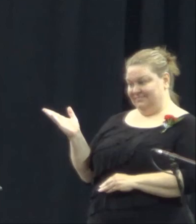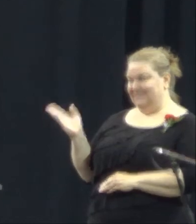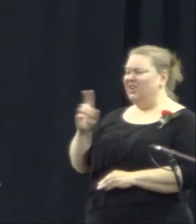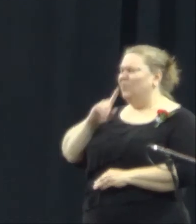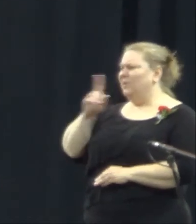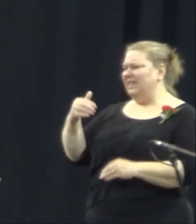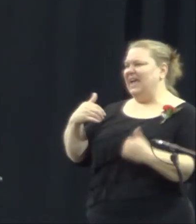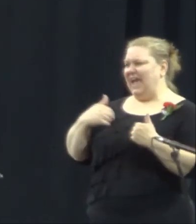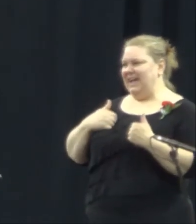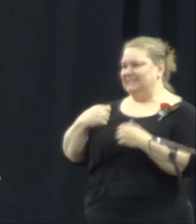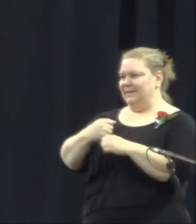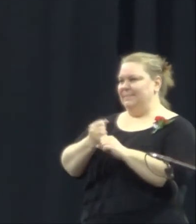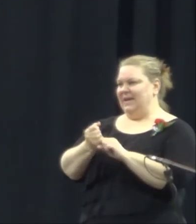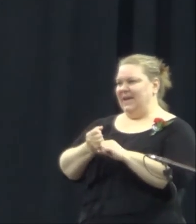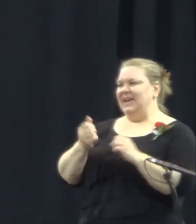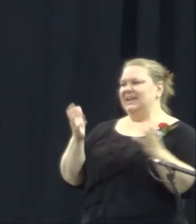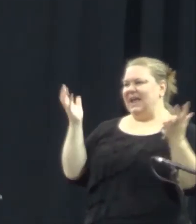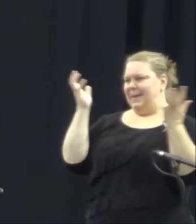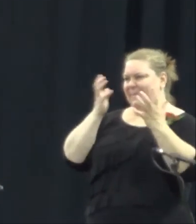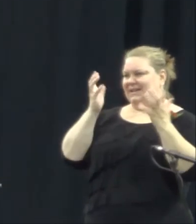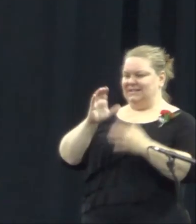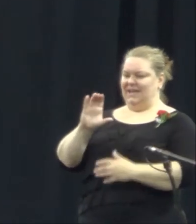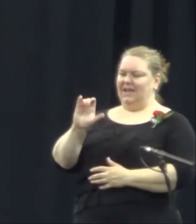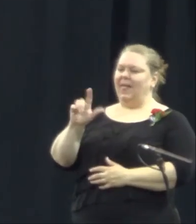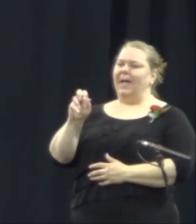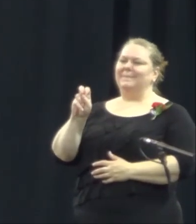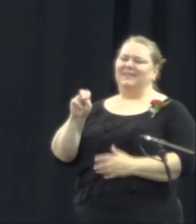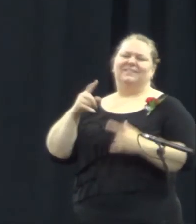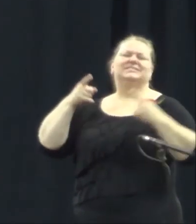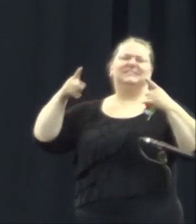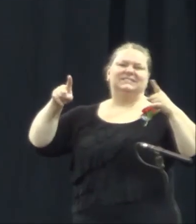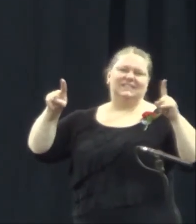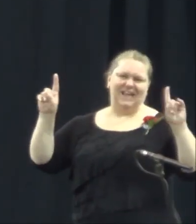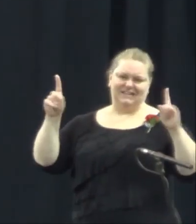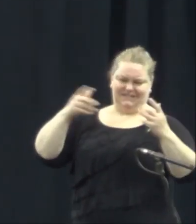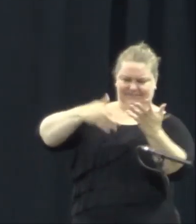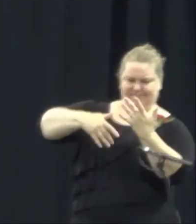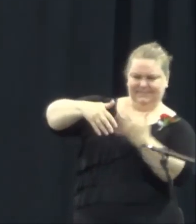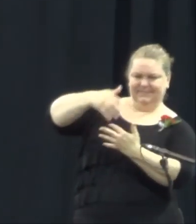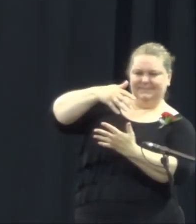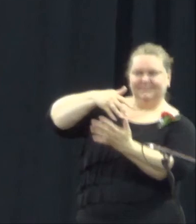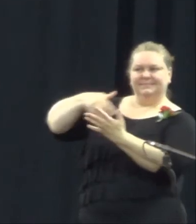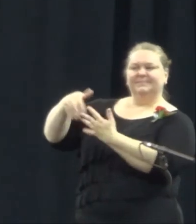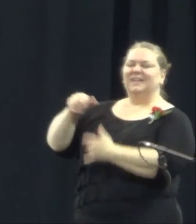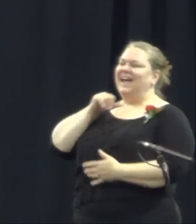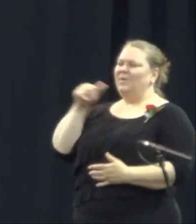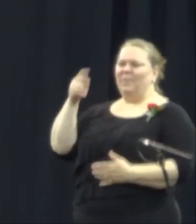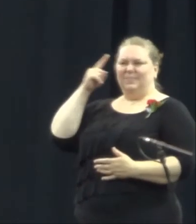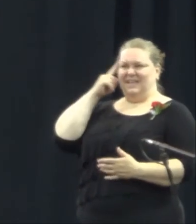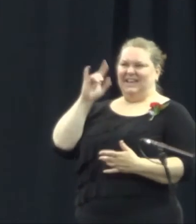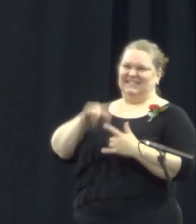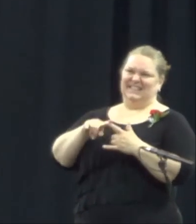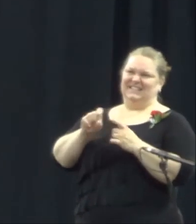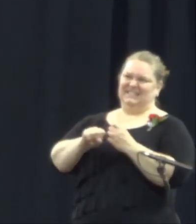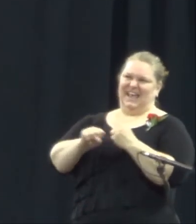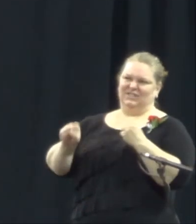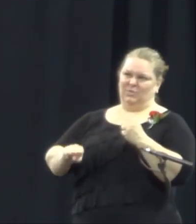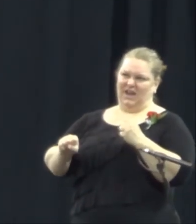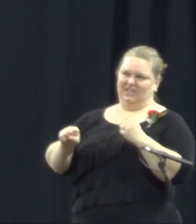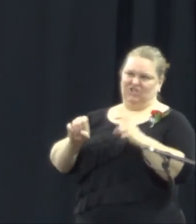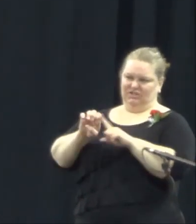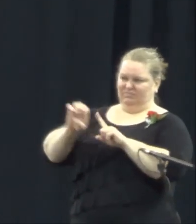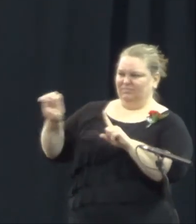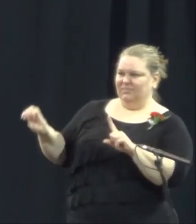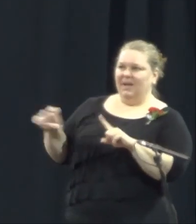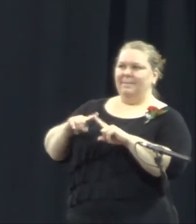He really has created an amazing climate of success at City High. I don't think it's an exaggeration to say that there is a sense